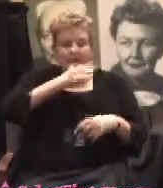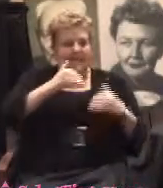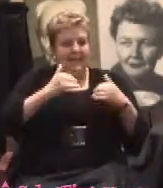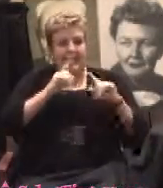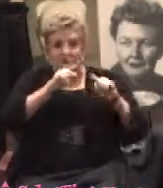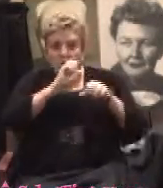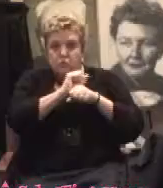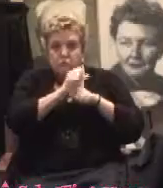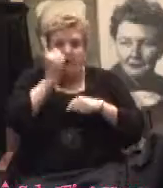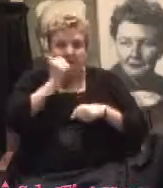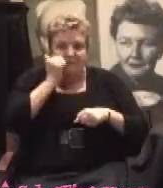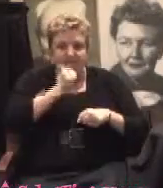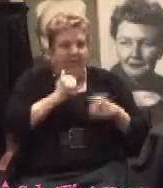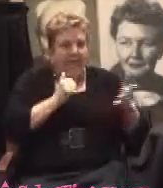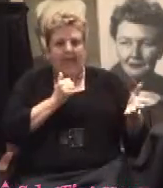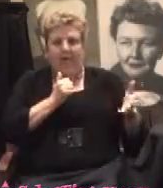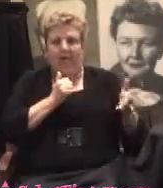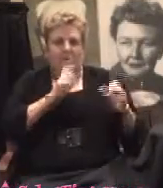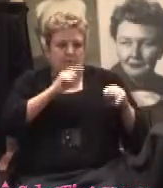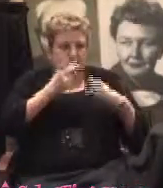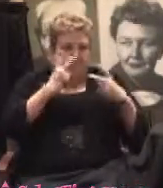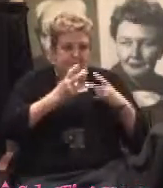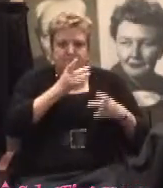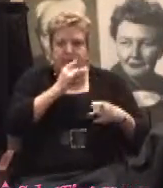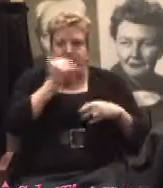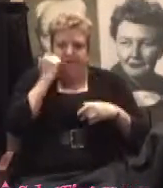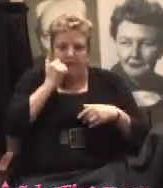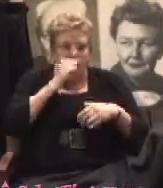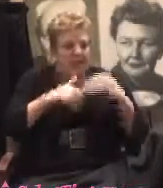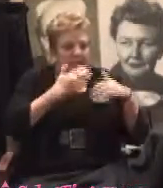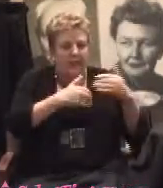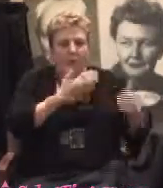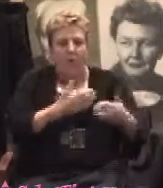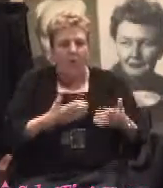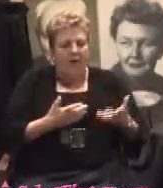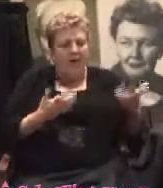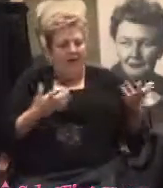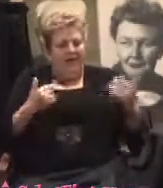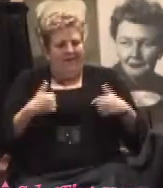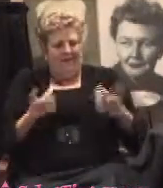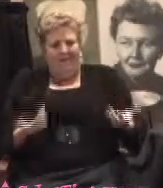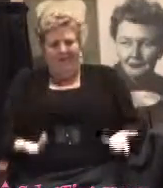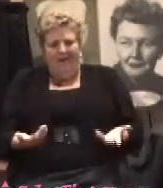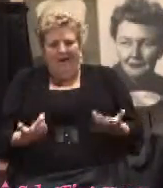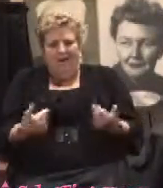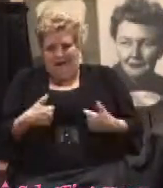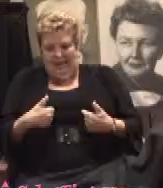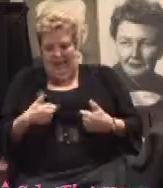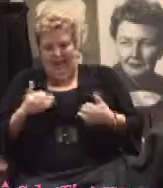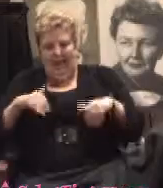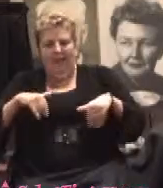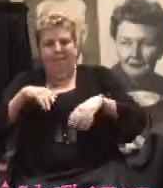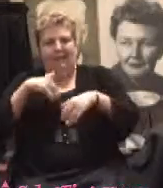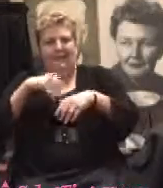and here's me. I haven't had a job in 8 months. I weigh 108 pounds. There's a teenage girl across town with my illegitimate child, and I think I have the moral higher ground.